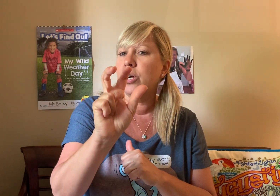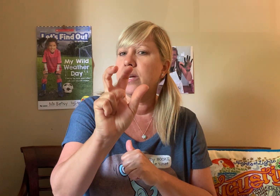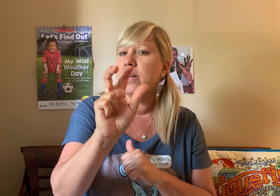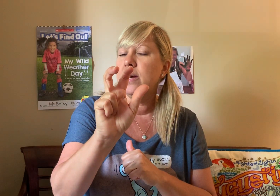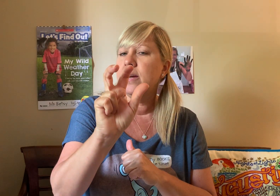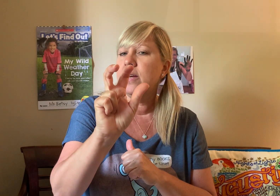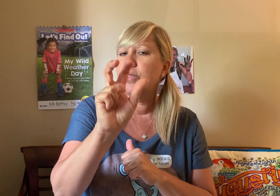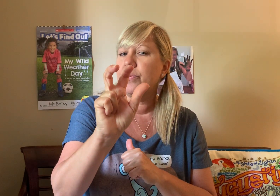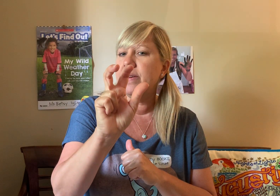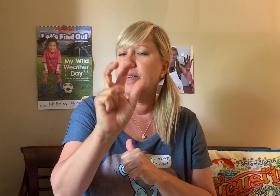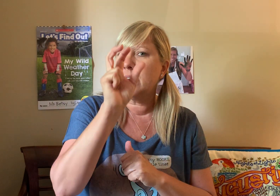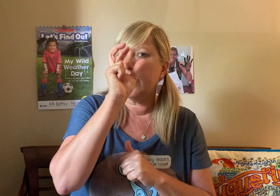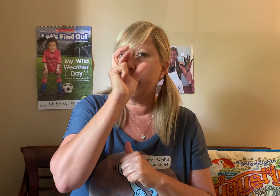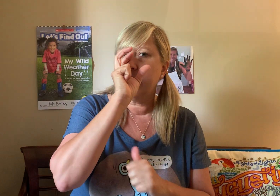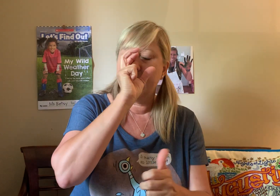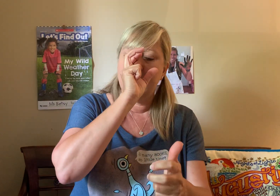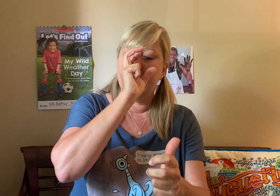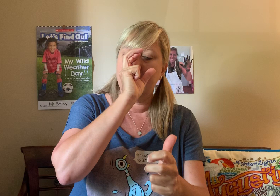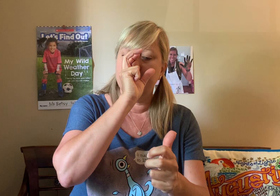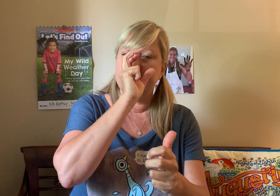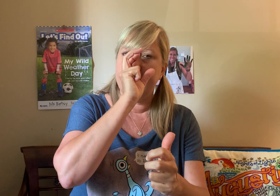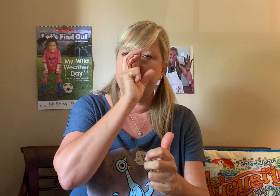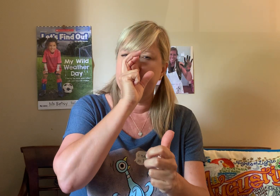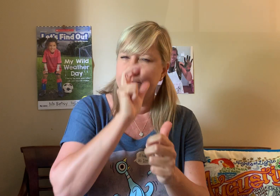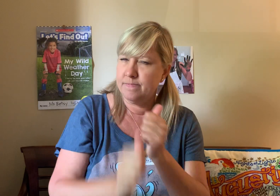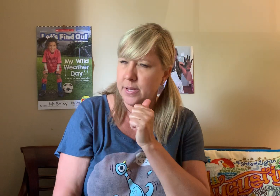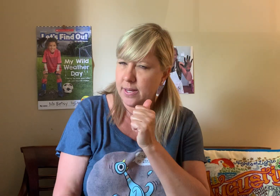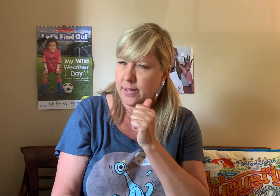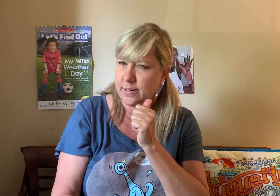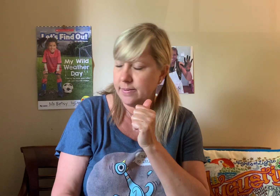crooked 3 finger and come down, mean.